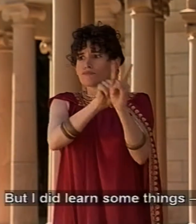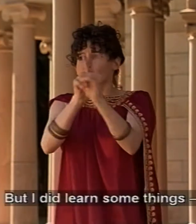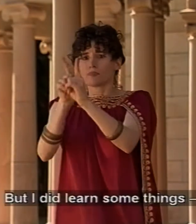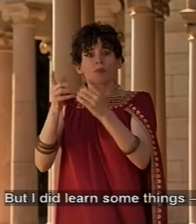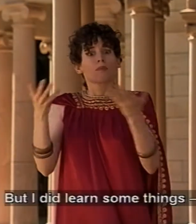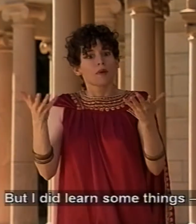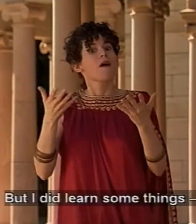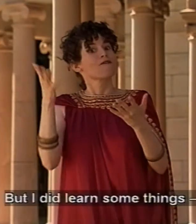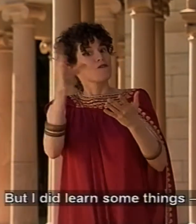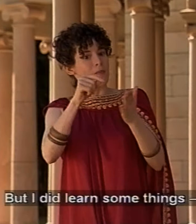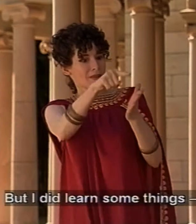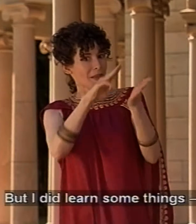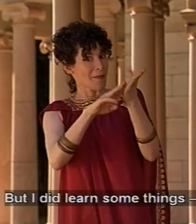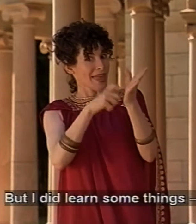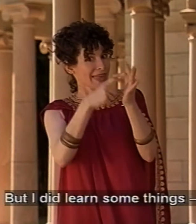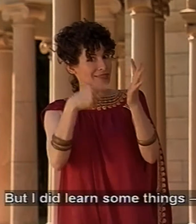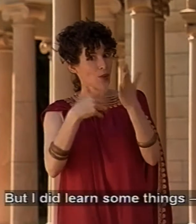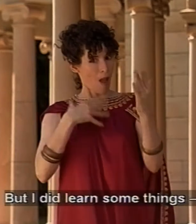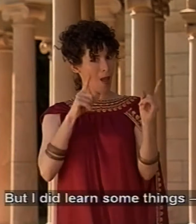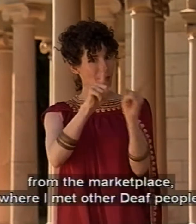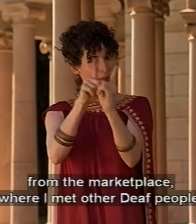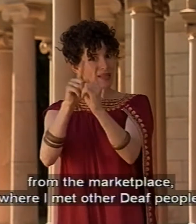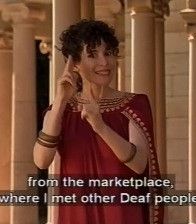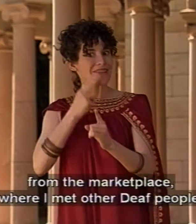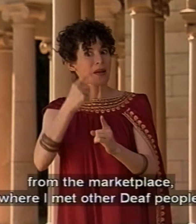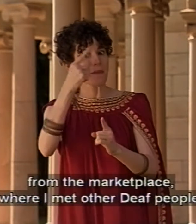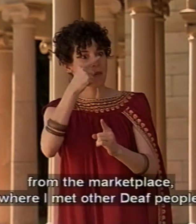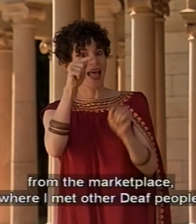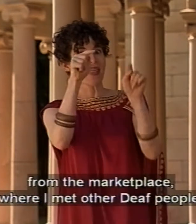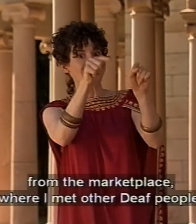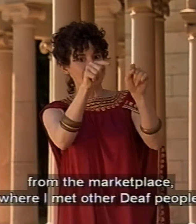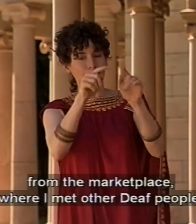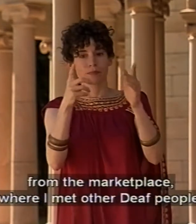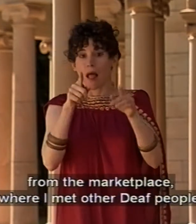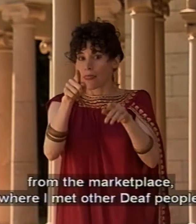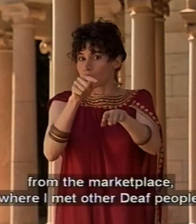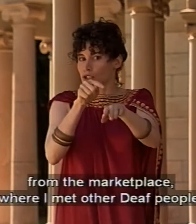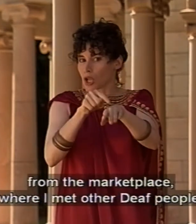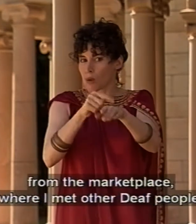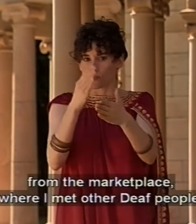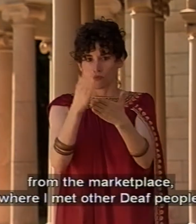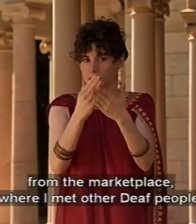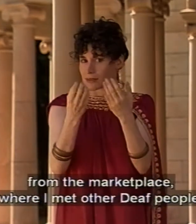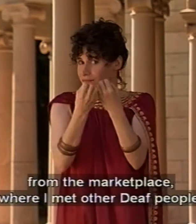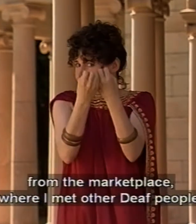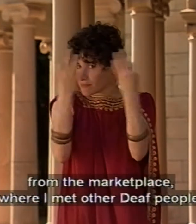But I did learn some things, and do you know how? From the marketplace where I met other deaf people.